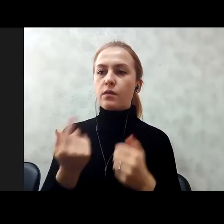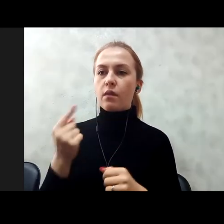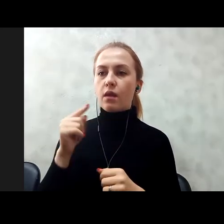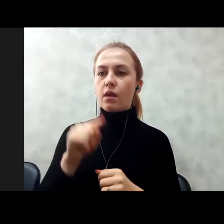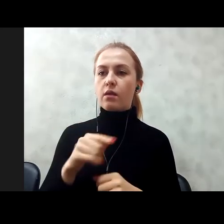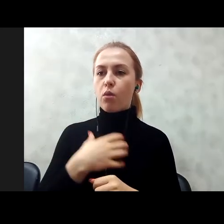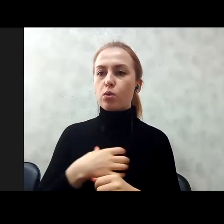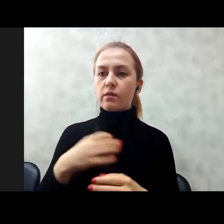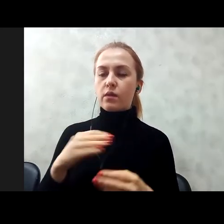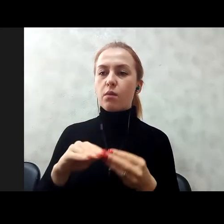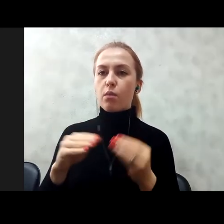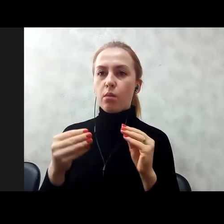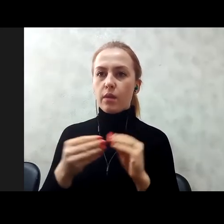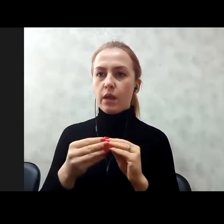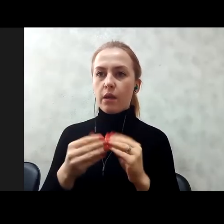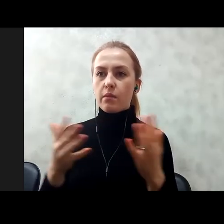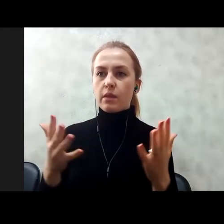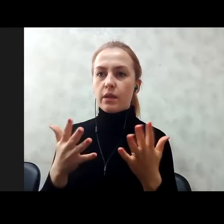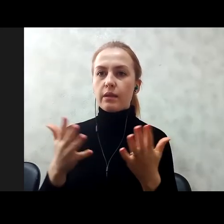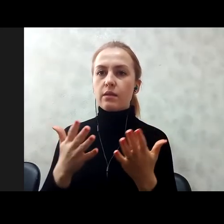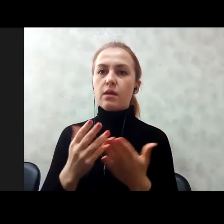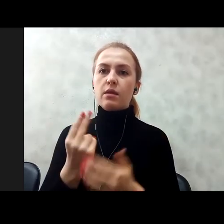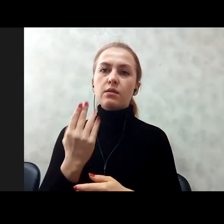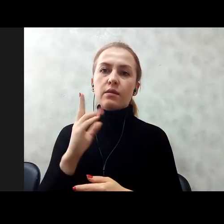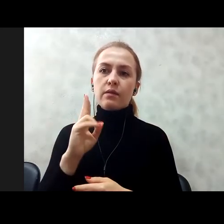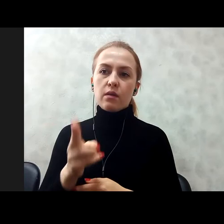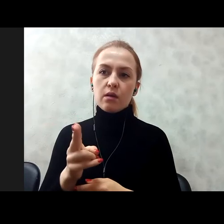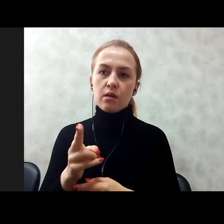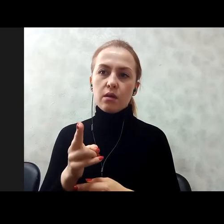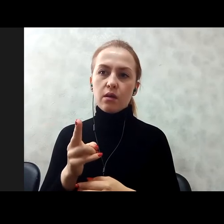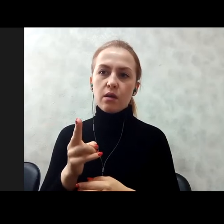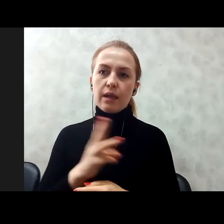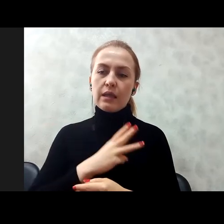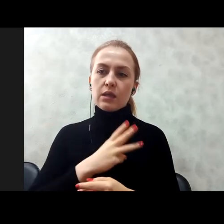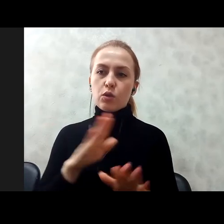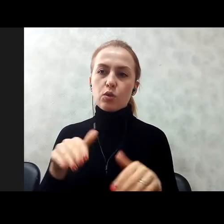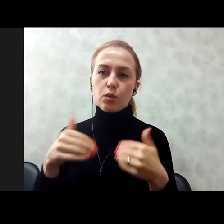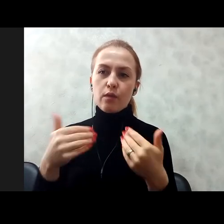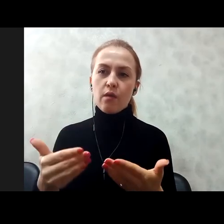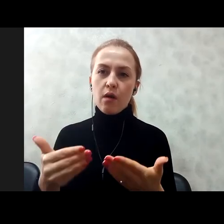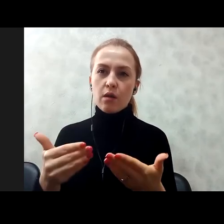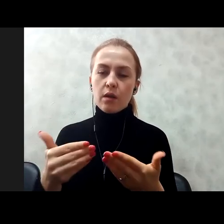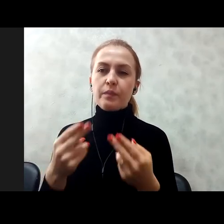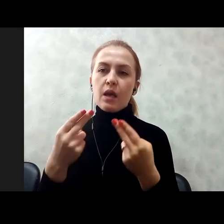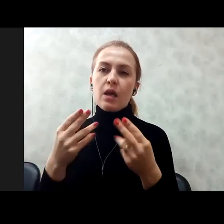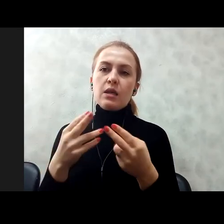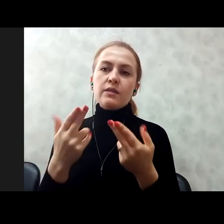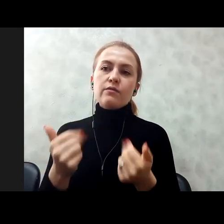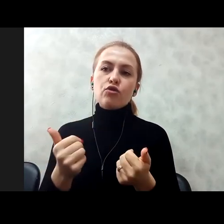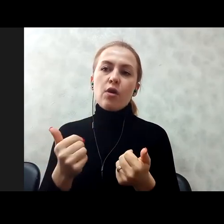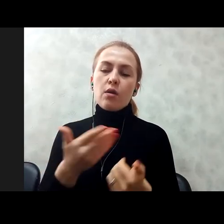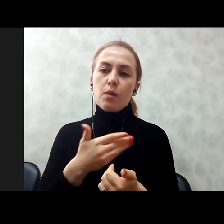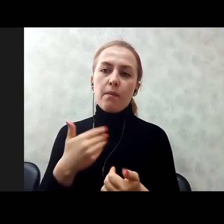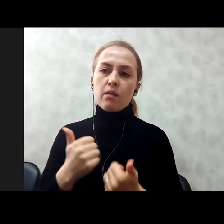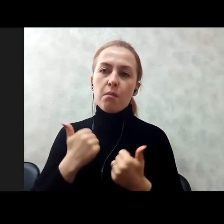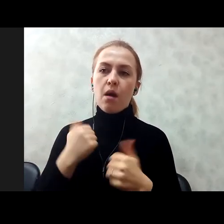detailed recommendations. As far as the challenges that we faced are concerned, we try